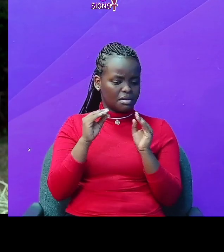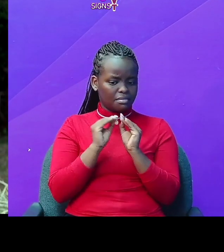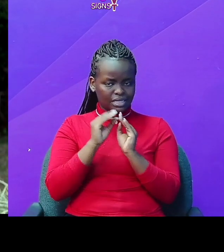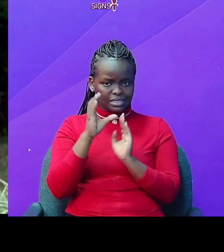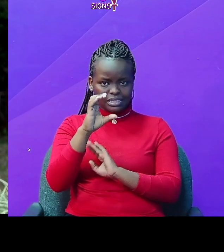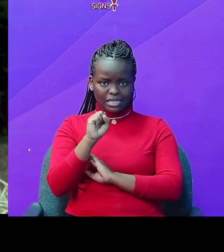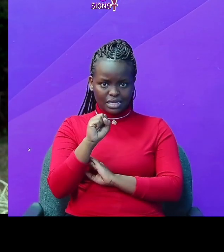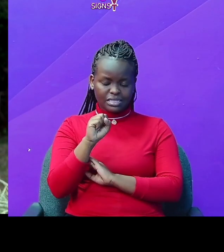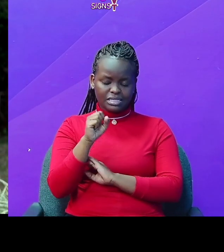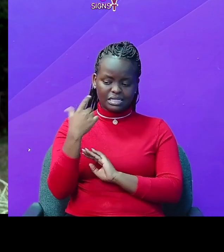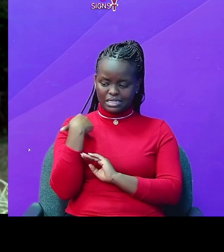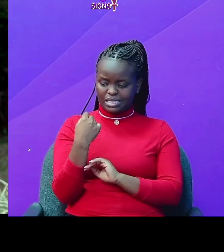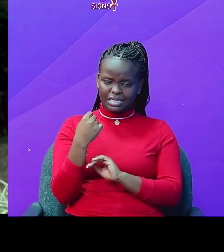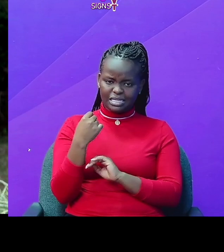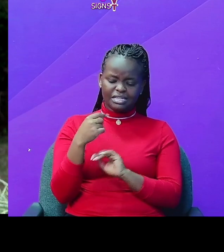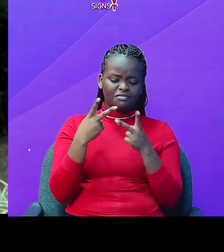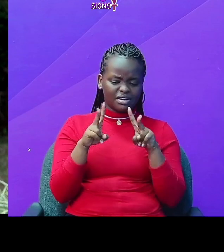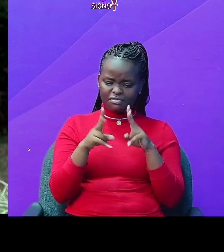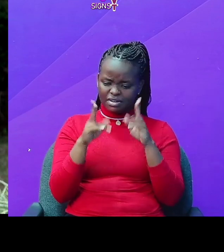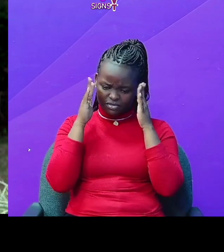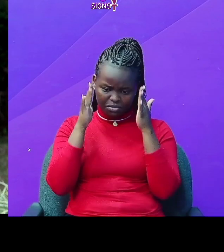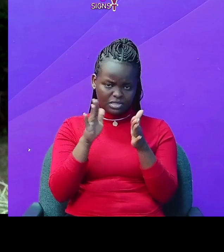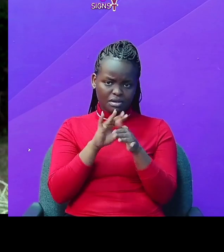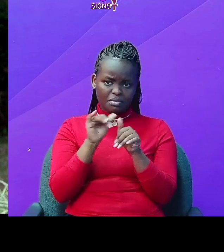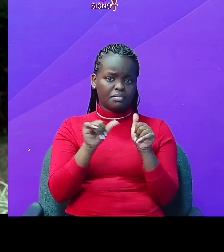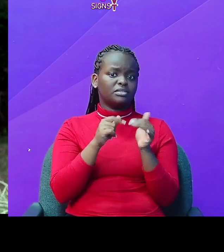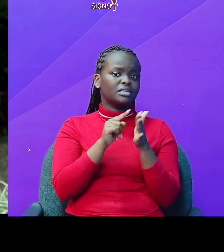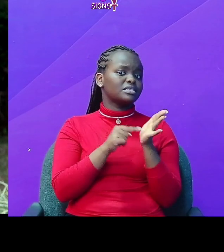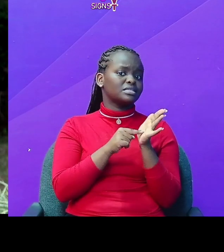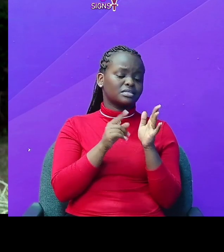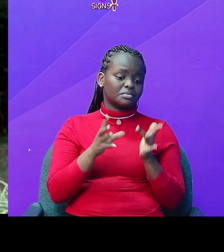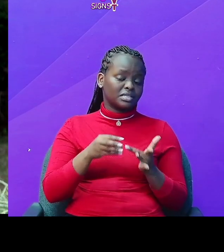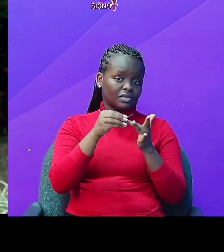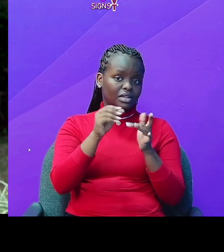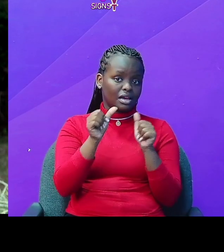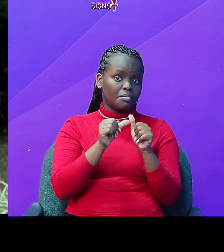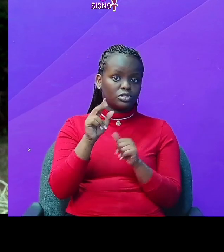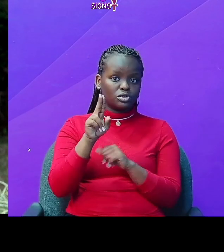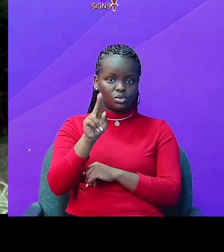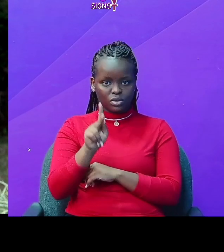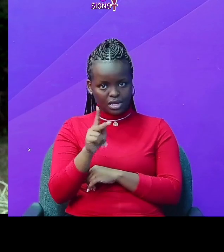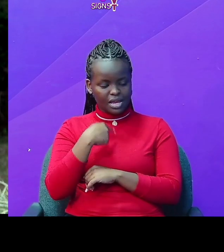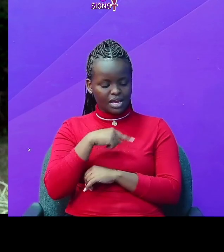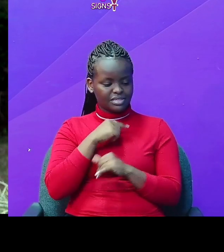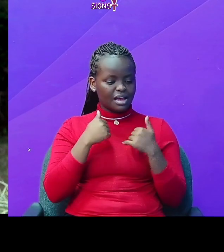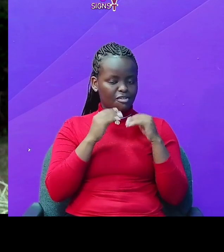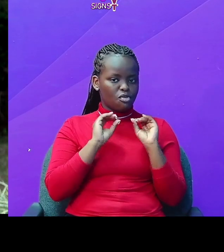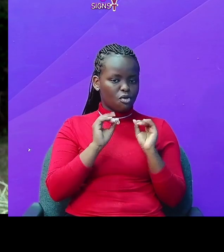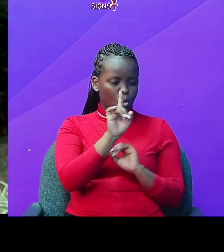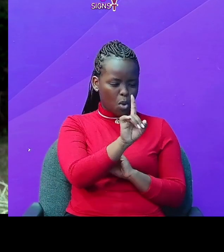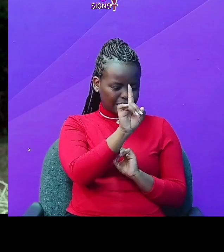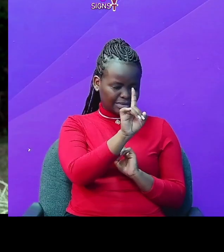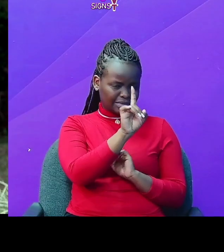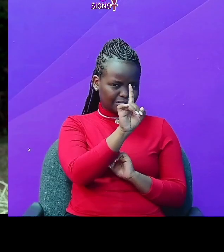CS recently, and she seems very committed on this. Specifically about the UK, we don't have one single program